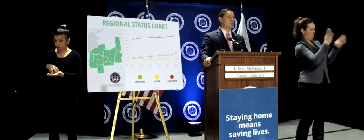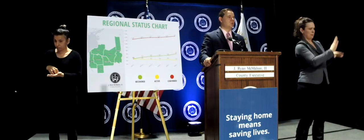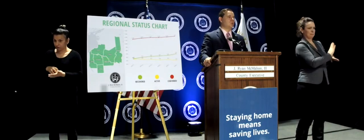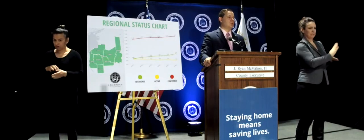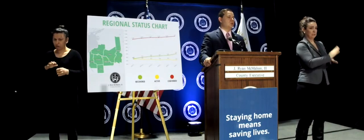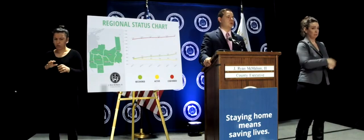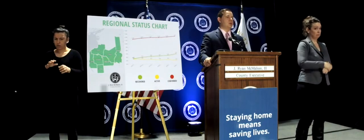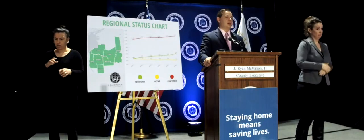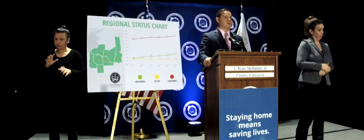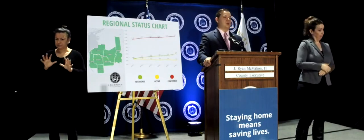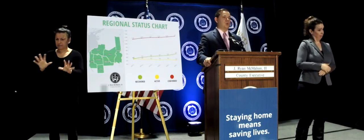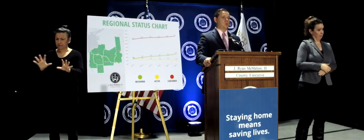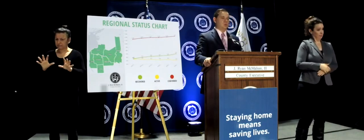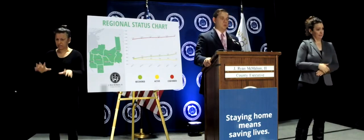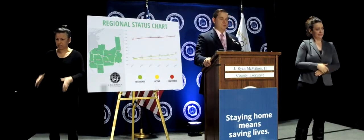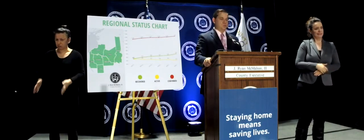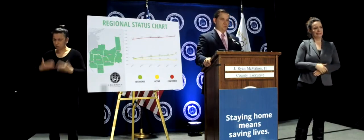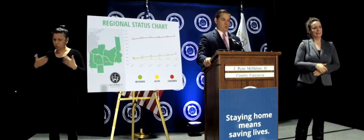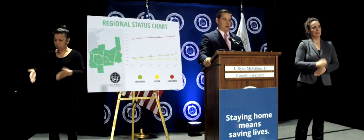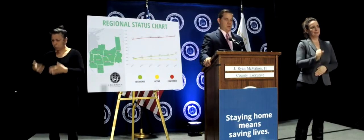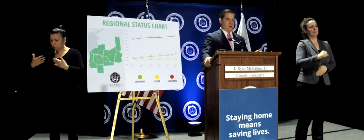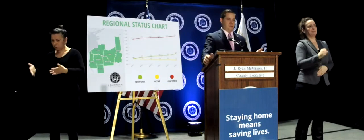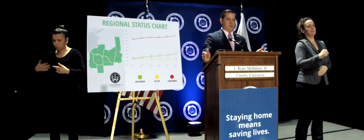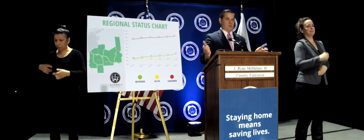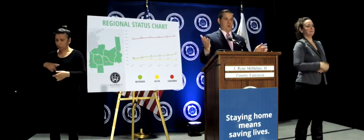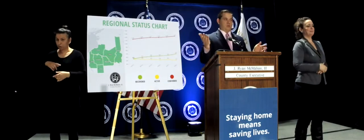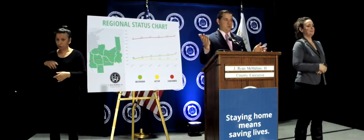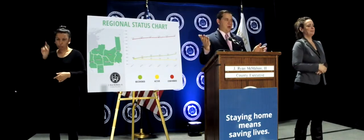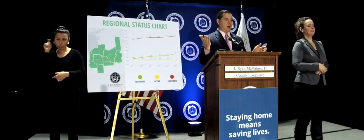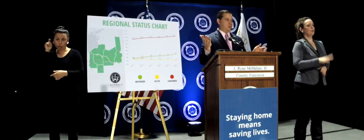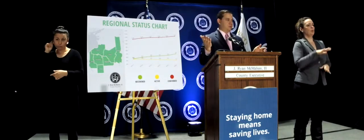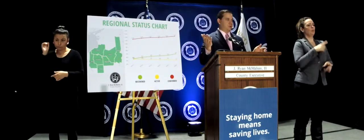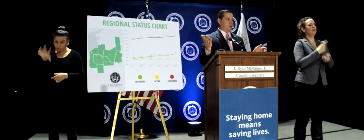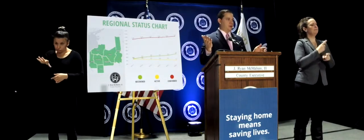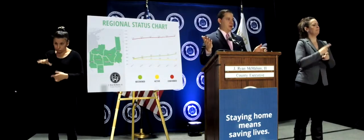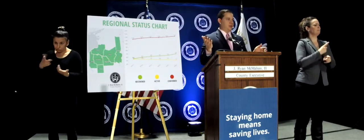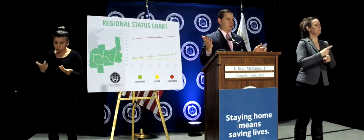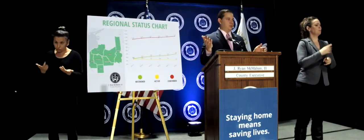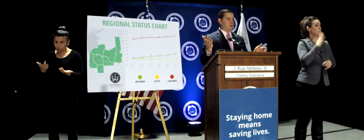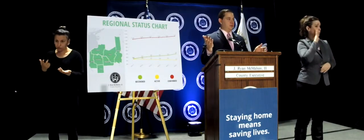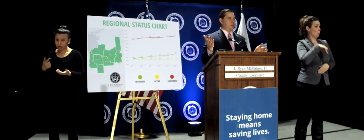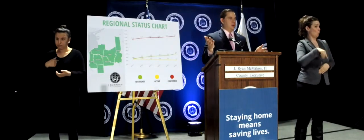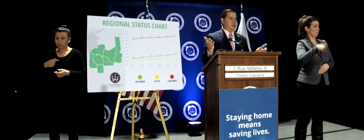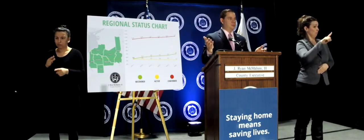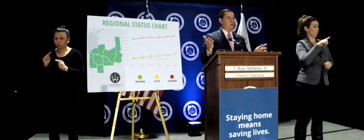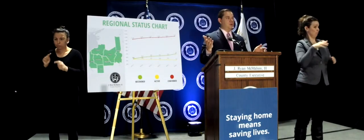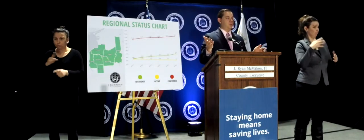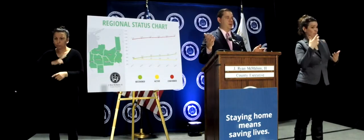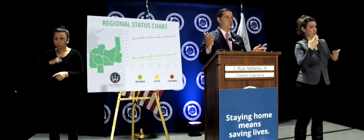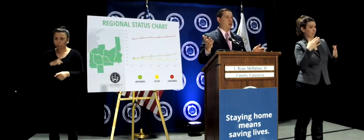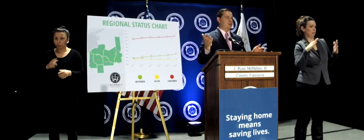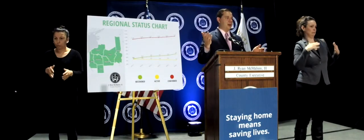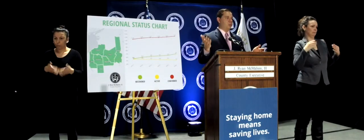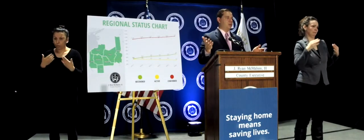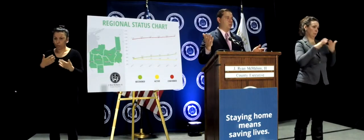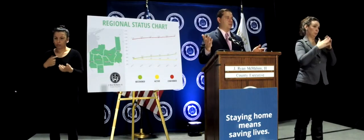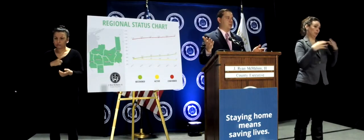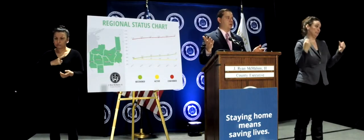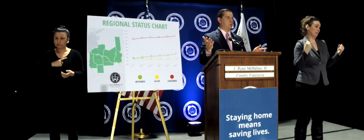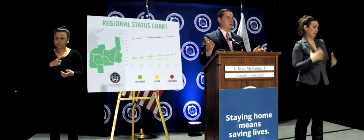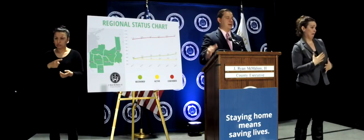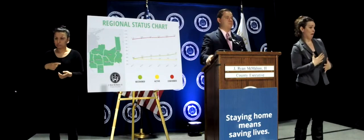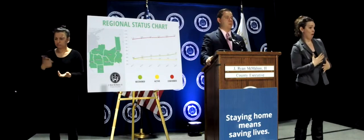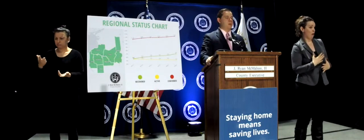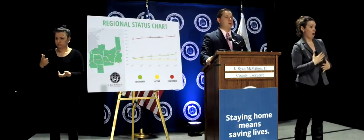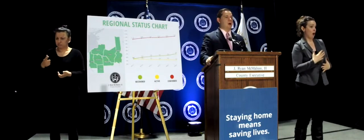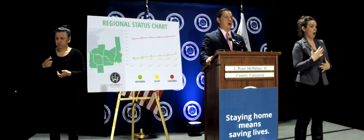parts of the economy here? Yeah, so, right, you have people who are scared, don't want to do anything. We need more time, we need more time, we